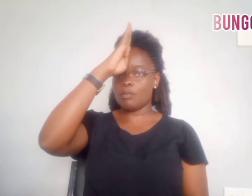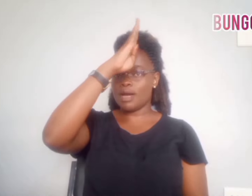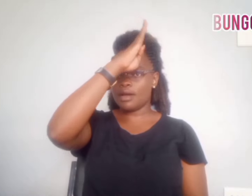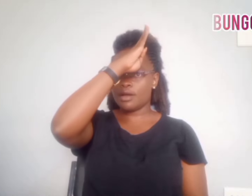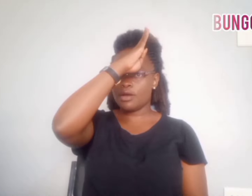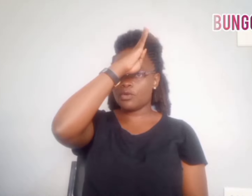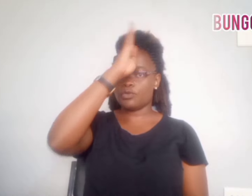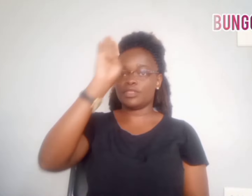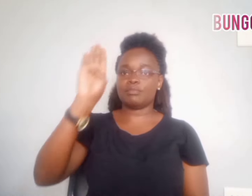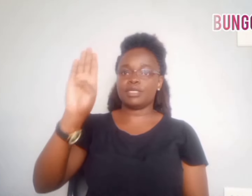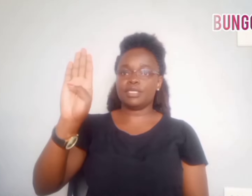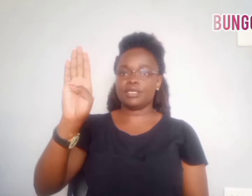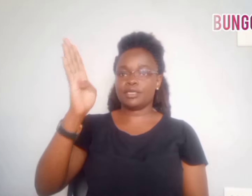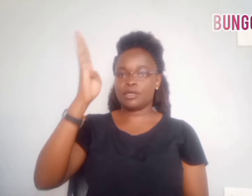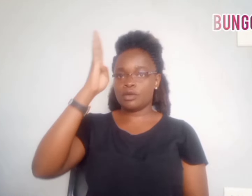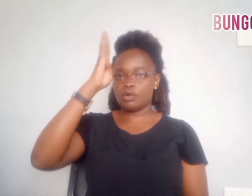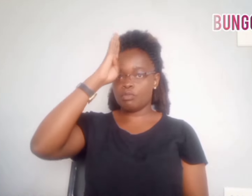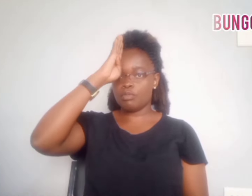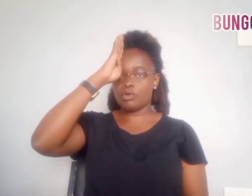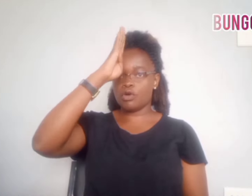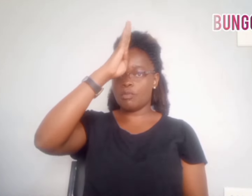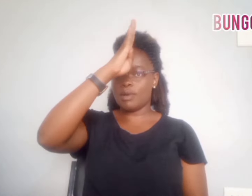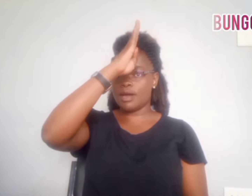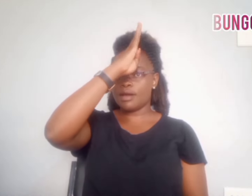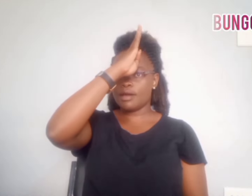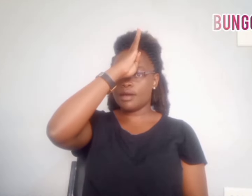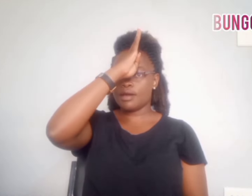Bungoma with a B. Bungoma.